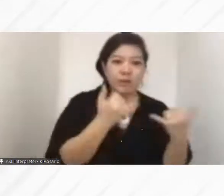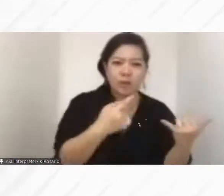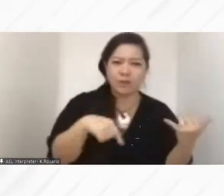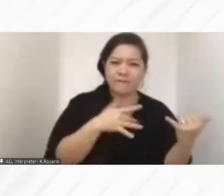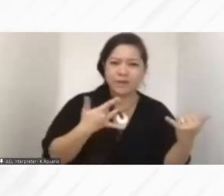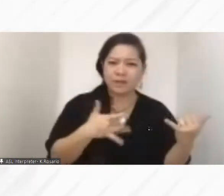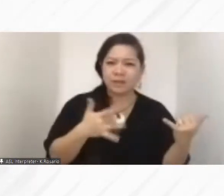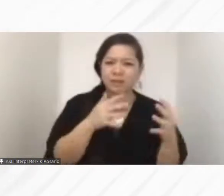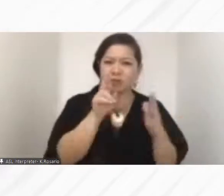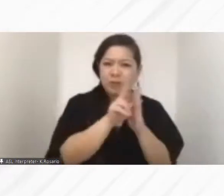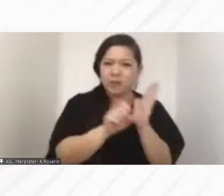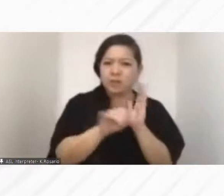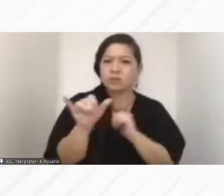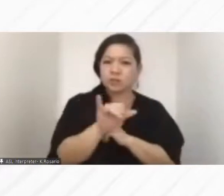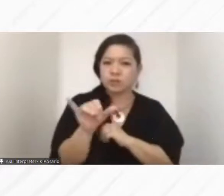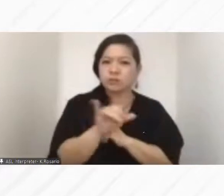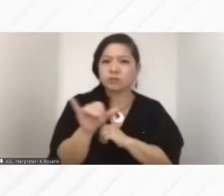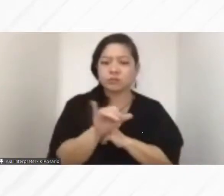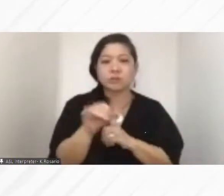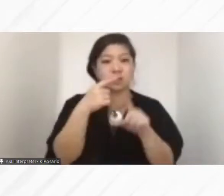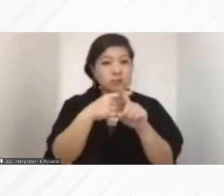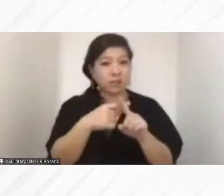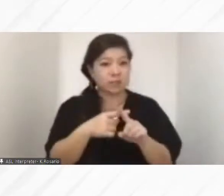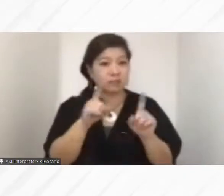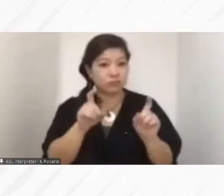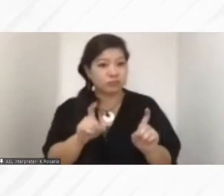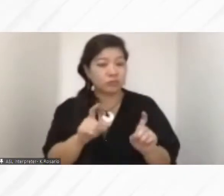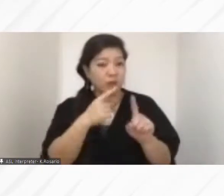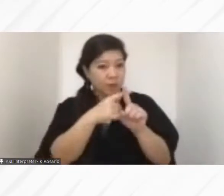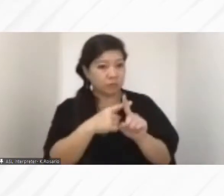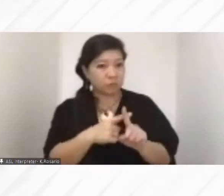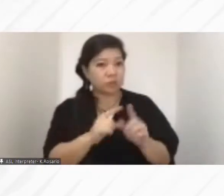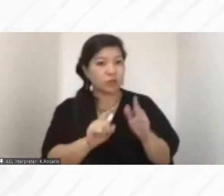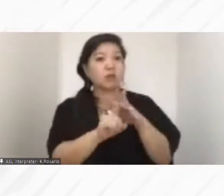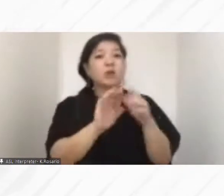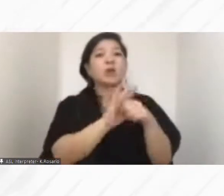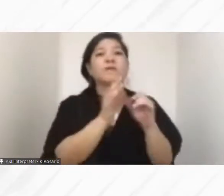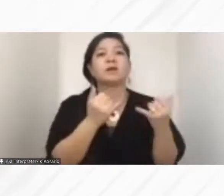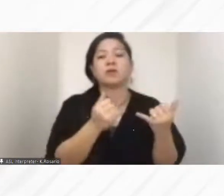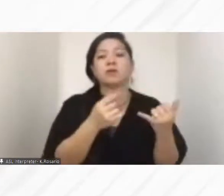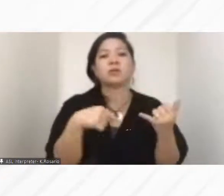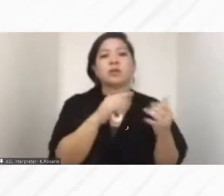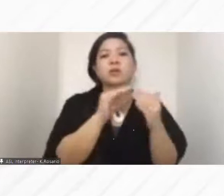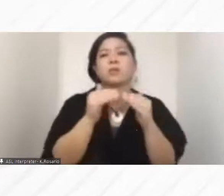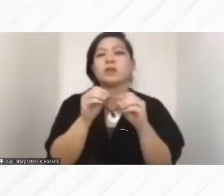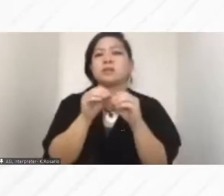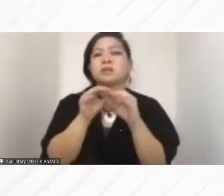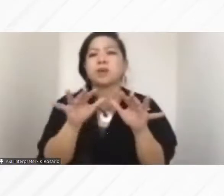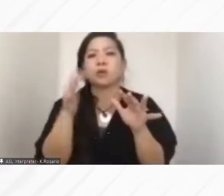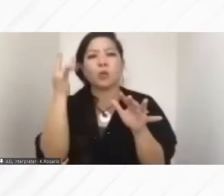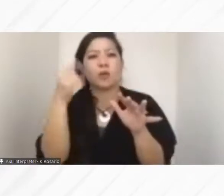too. The test positivity rate in Guam overall, which is an overall indicator of community spread, that's why we talk about